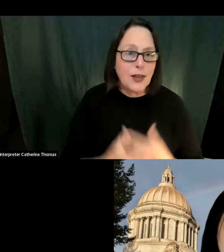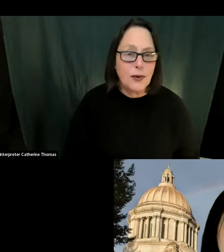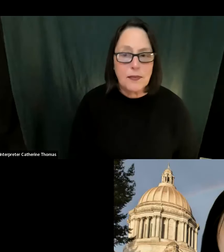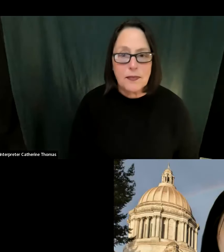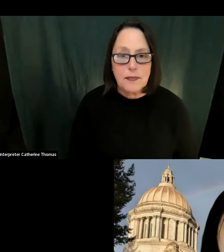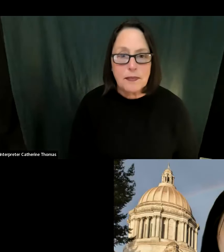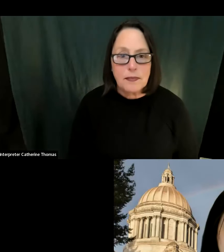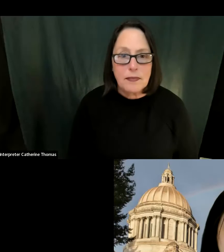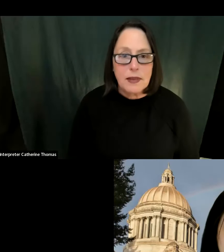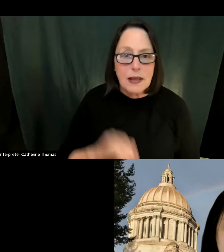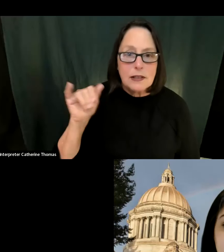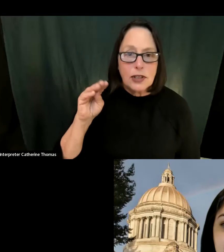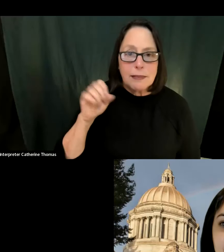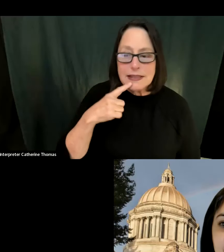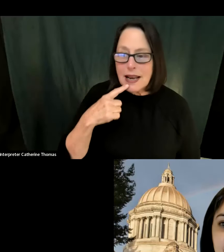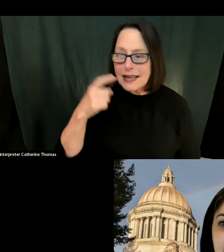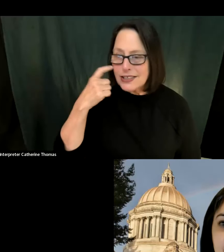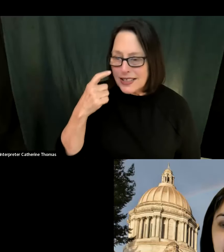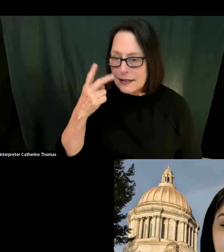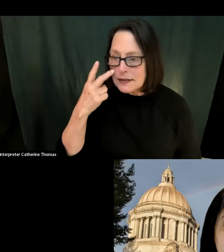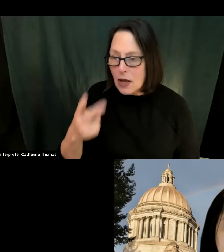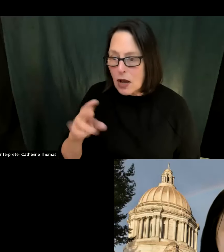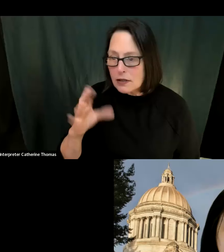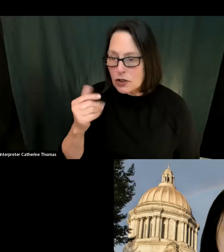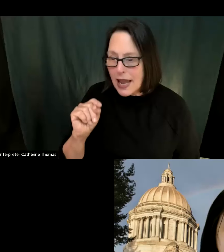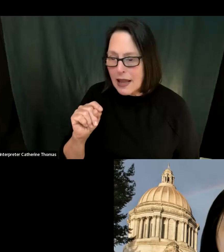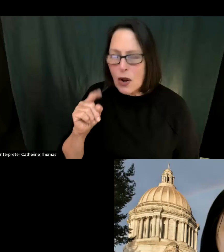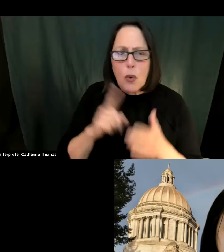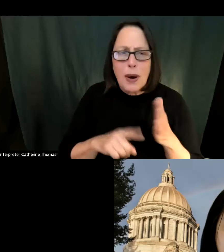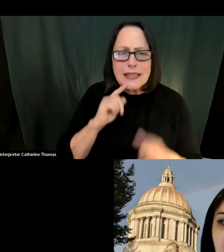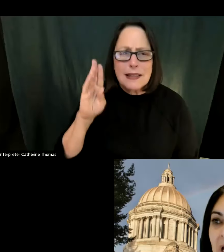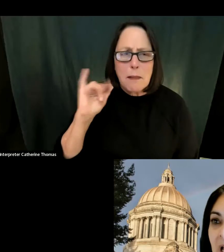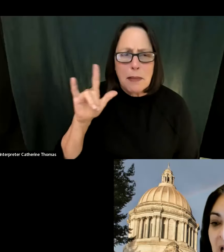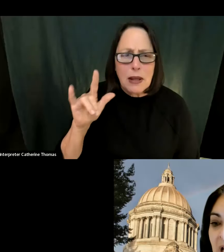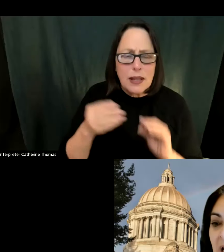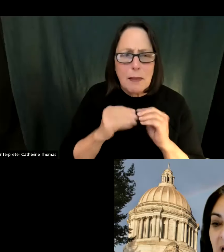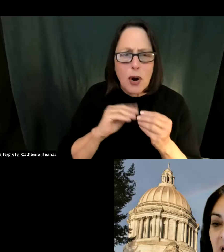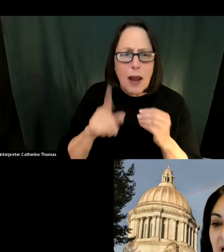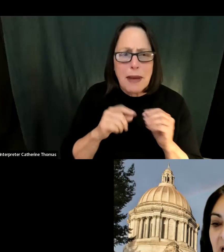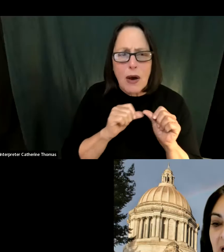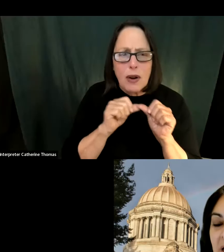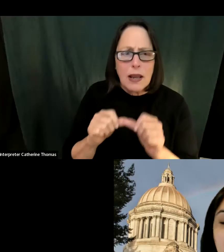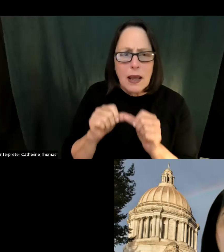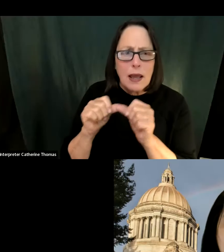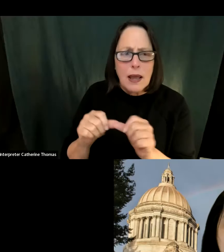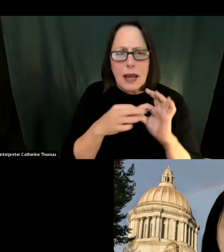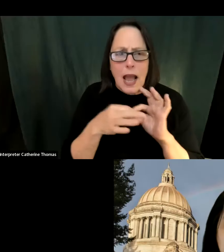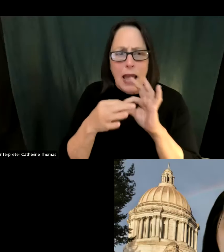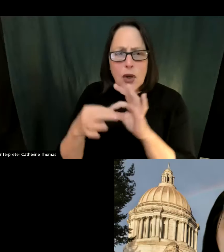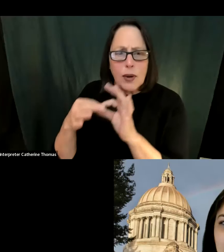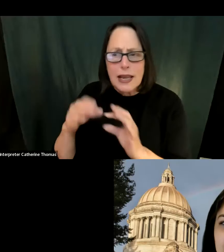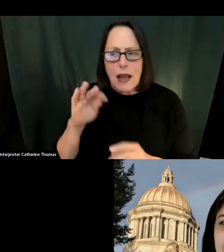And Senator Dingler, I just saw a chat. Can you remind everyone what the bill number was for about continuity of care?